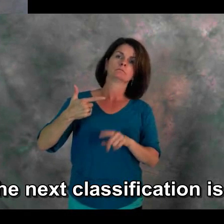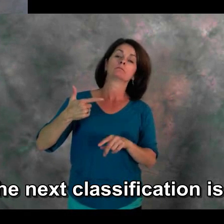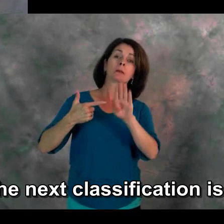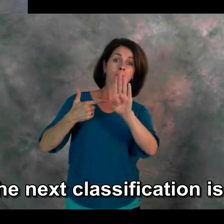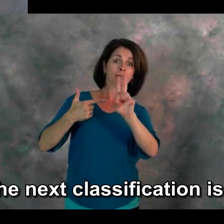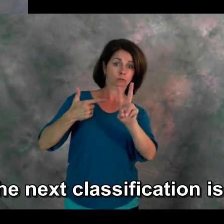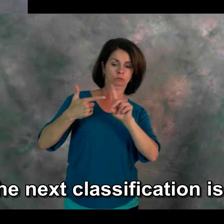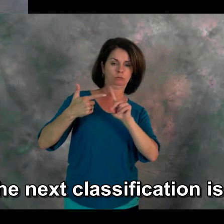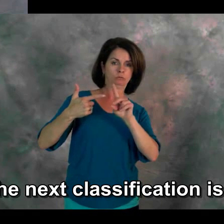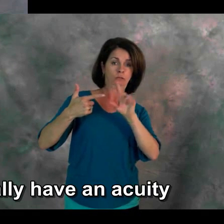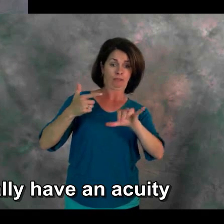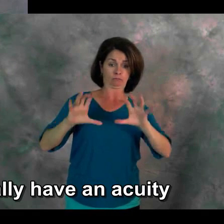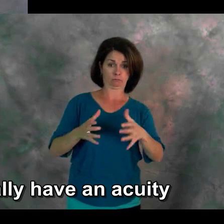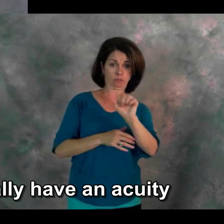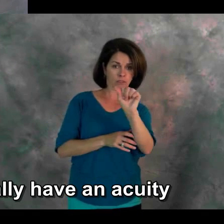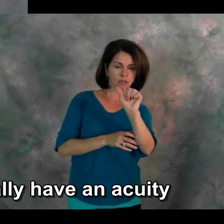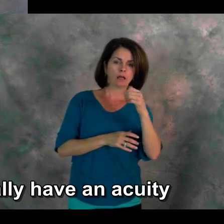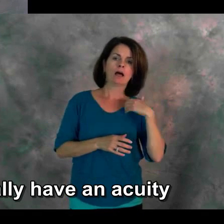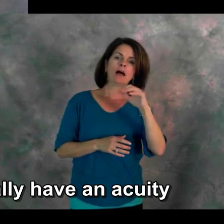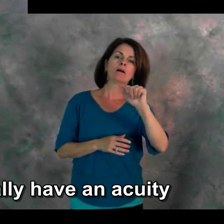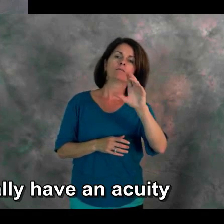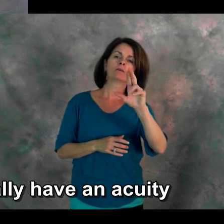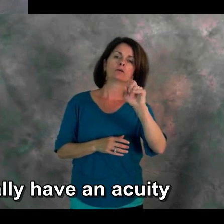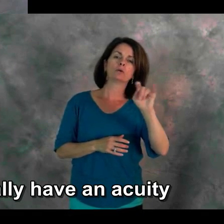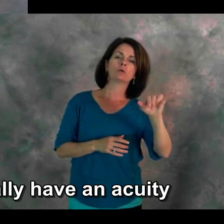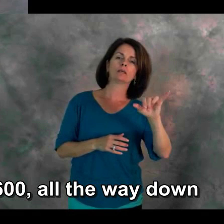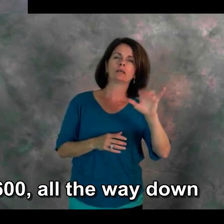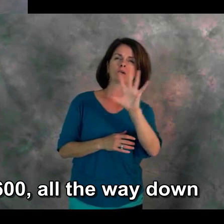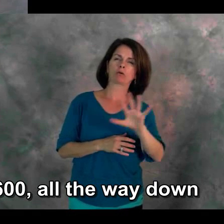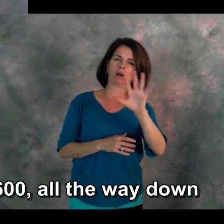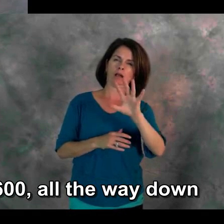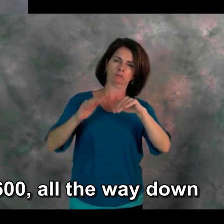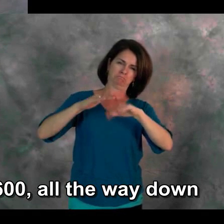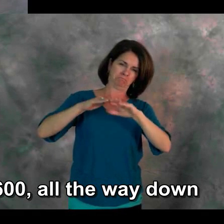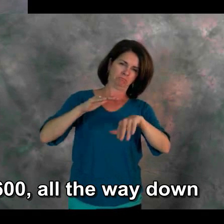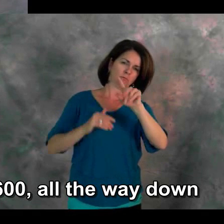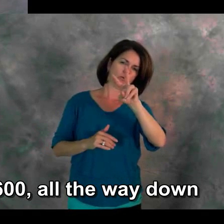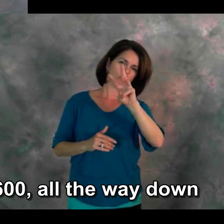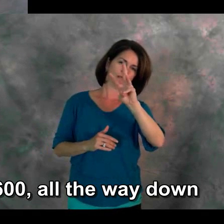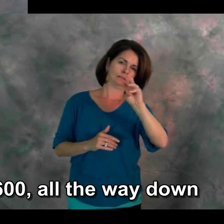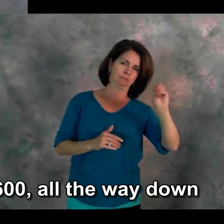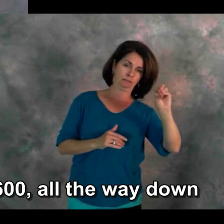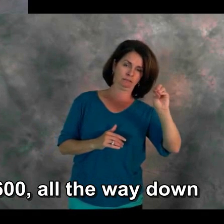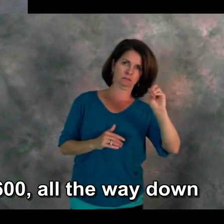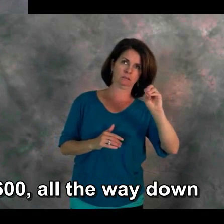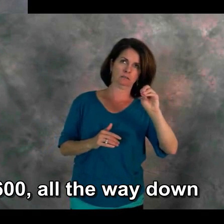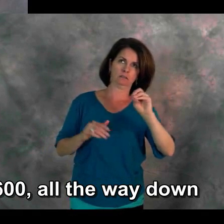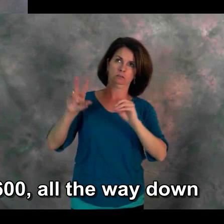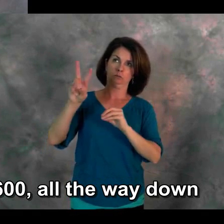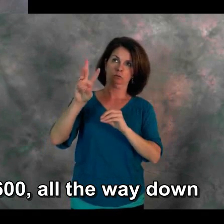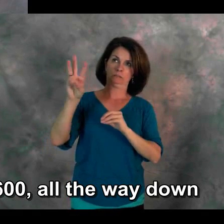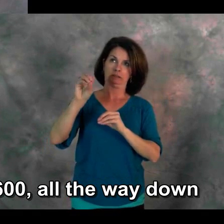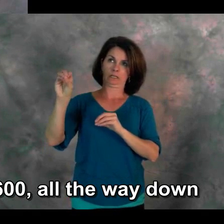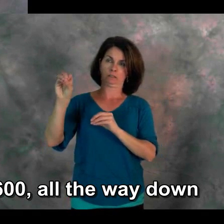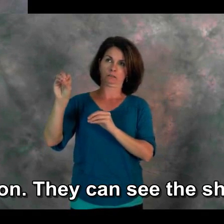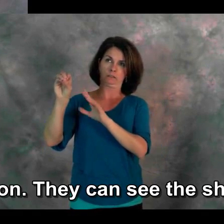B2. B2 athletes typically have an acuity somewhere below 2600